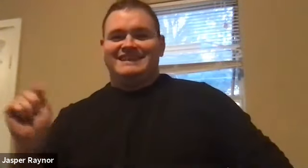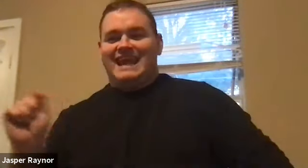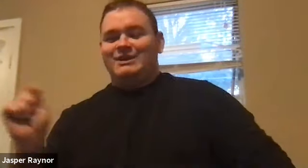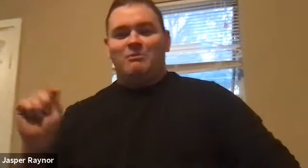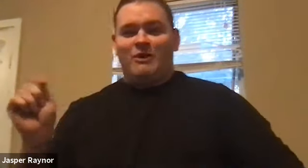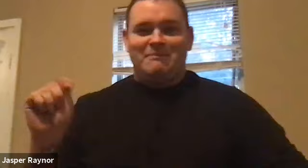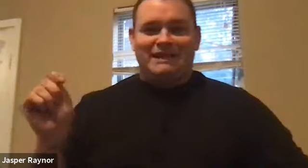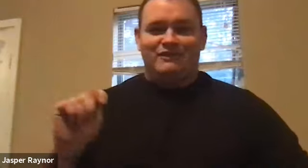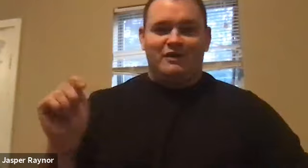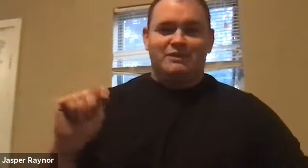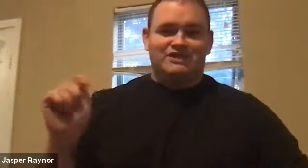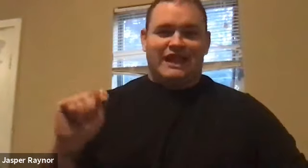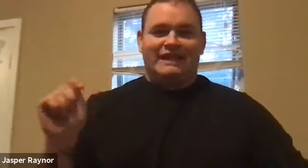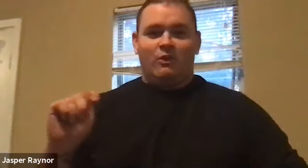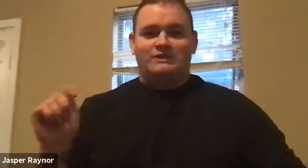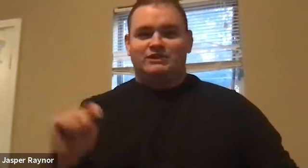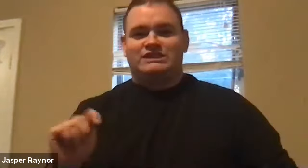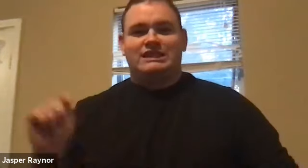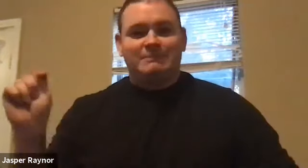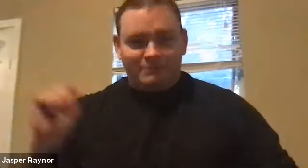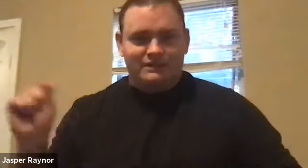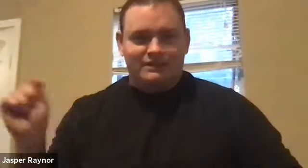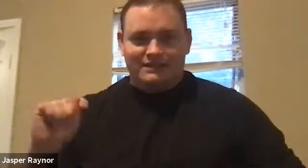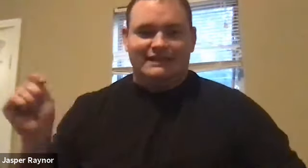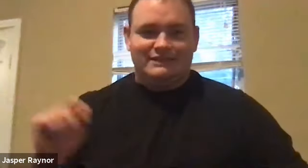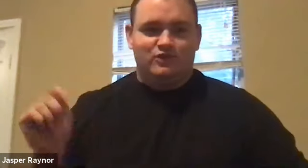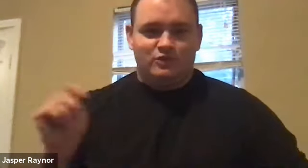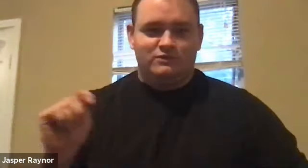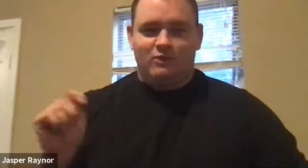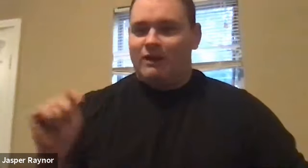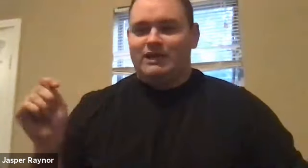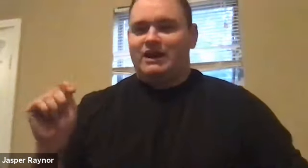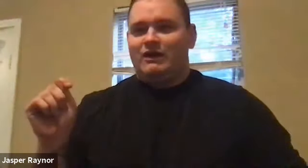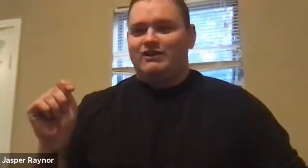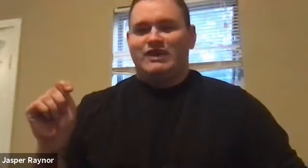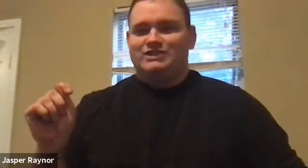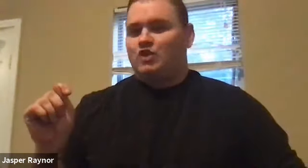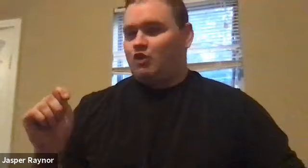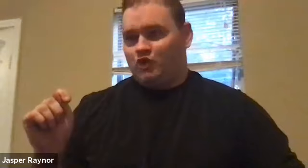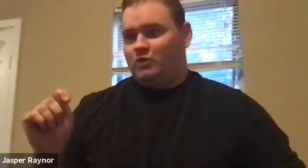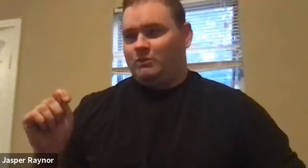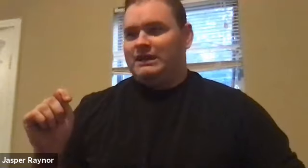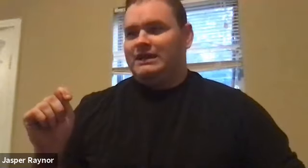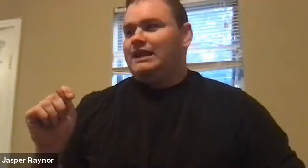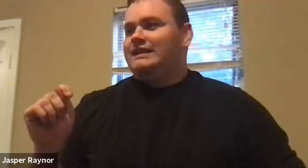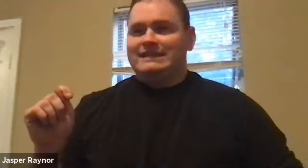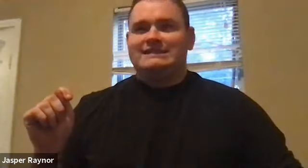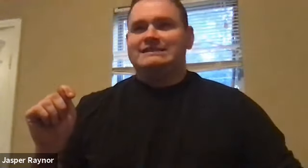Ain't no point beating around the bush. I ain't going to sleep in this room. So why would I call it a restroom? This is the